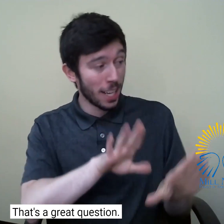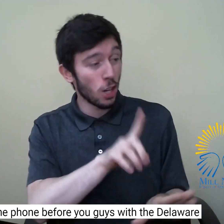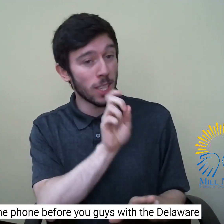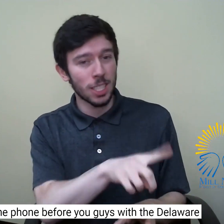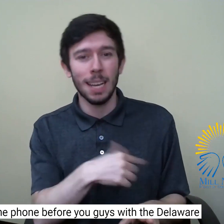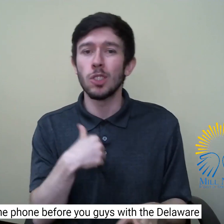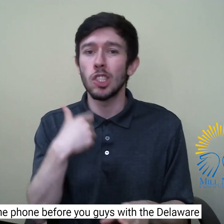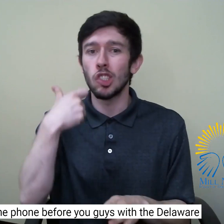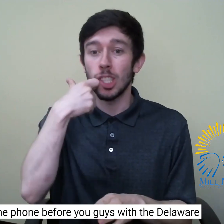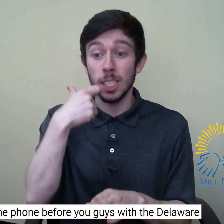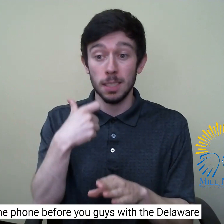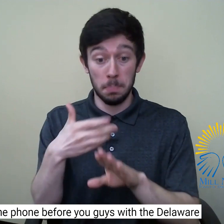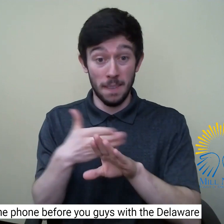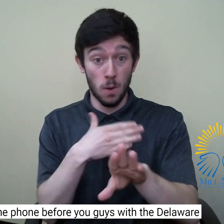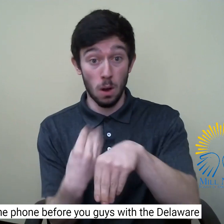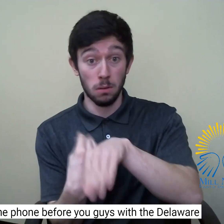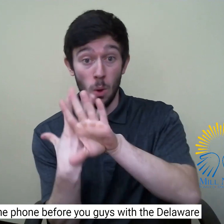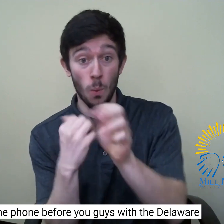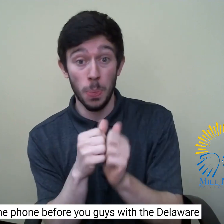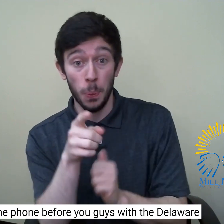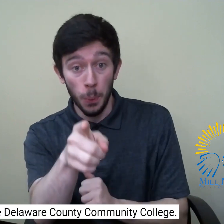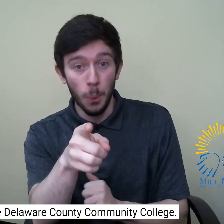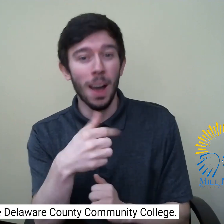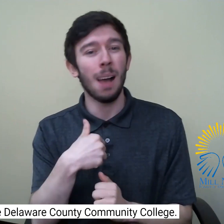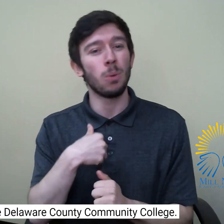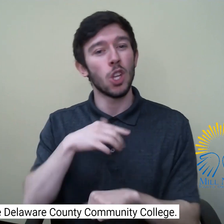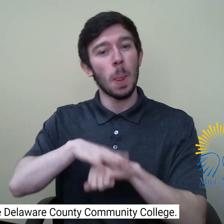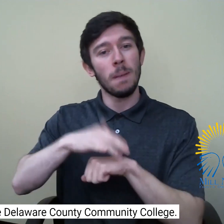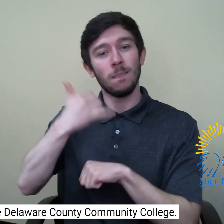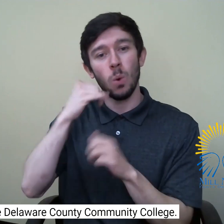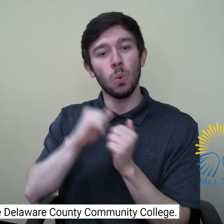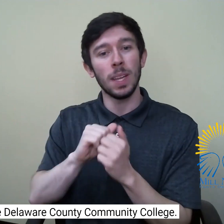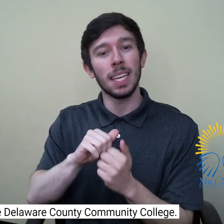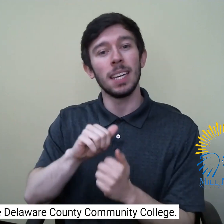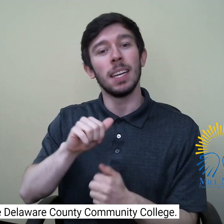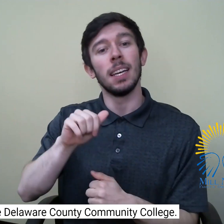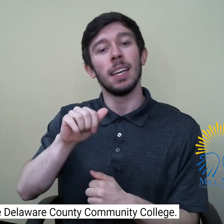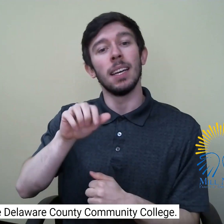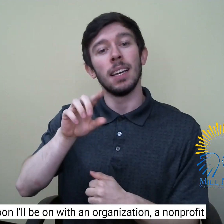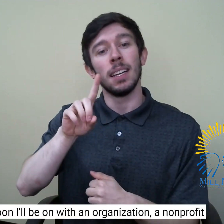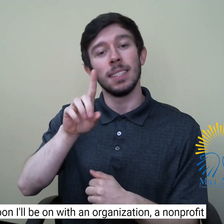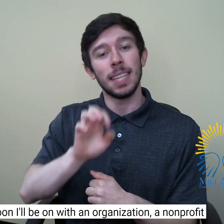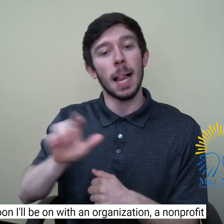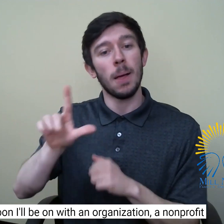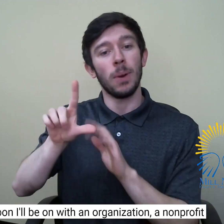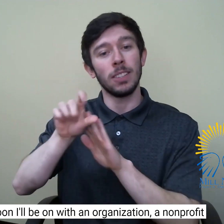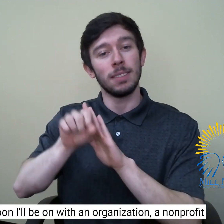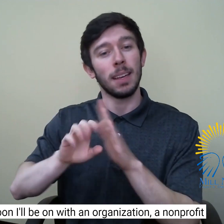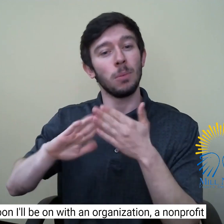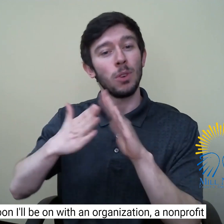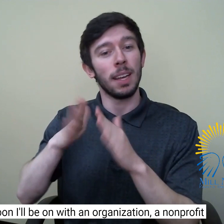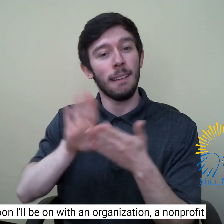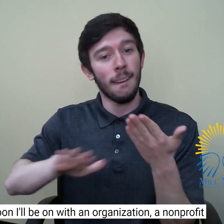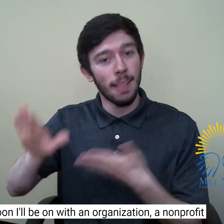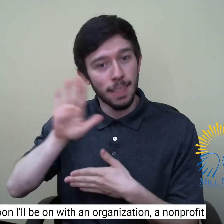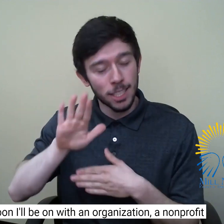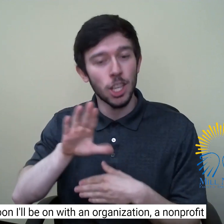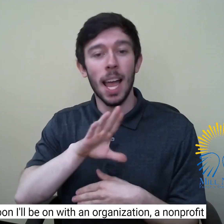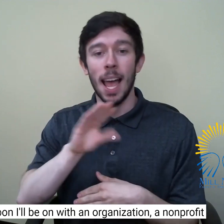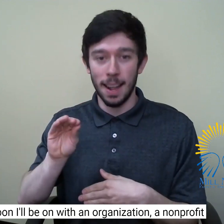just was on the phone before you guys with the Delaware DCCC, the Delaware County Community College, and this afternoon I'll be on with an organization, a nonprofit